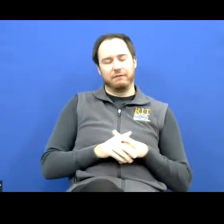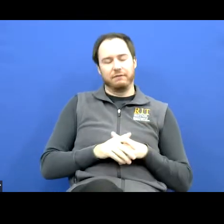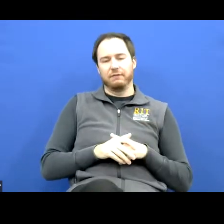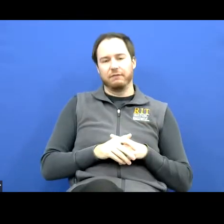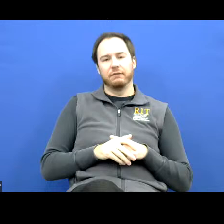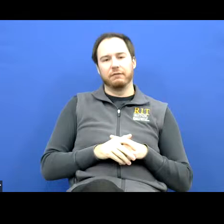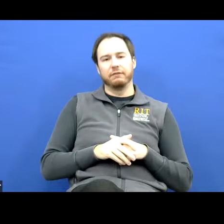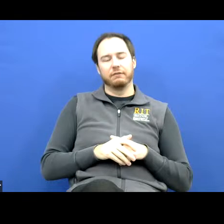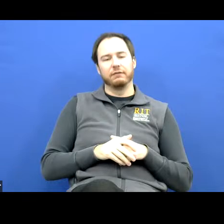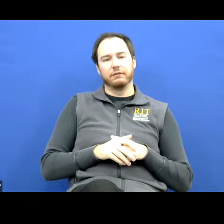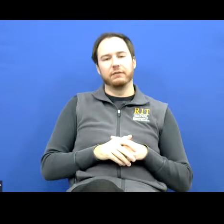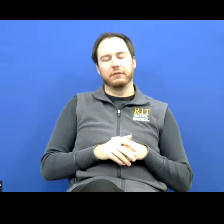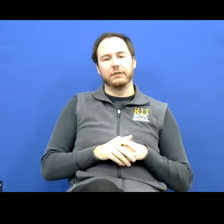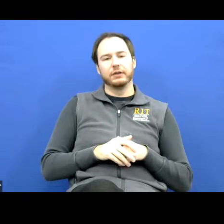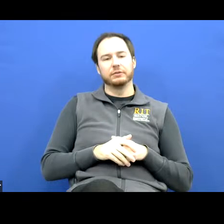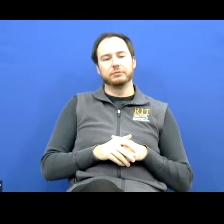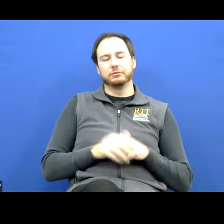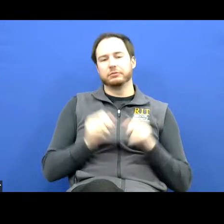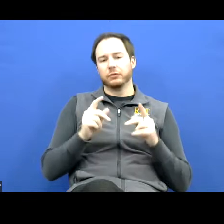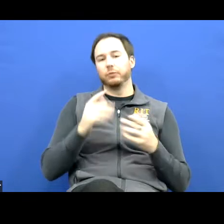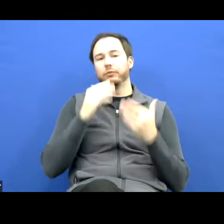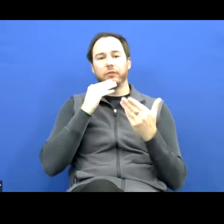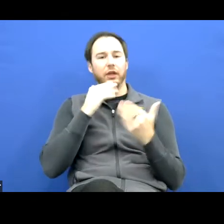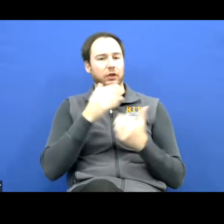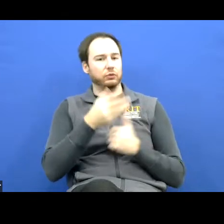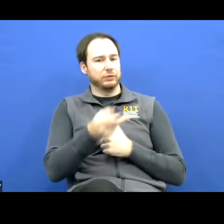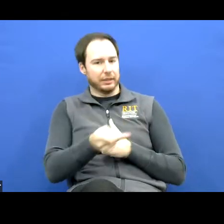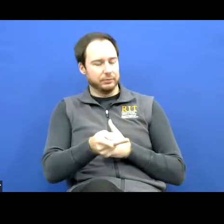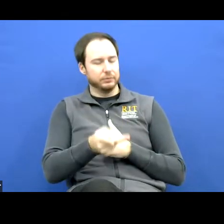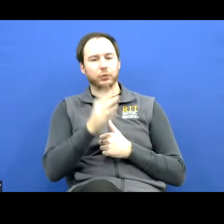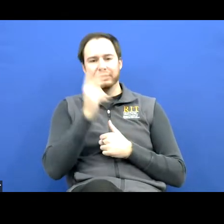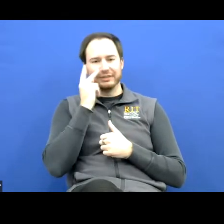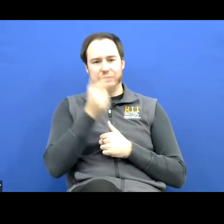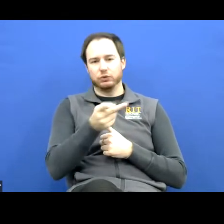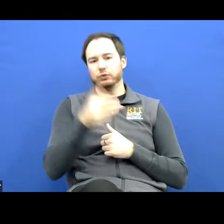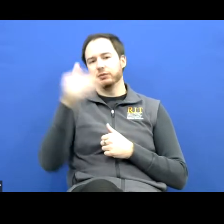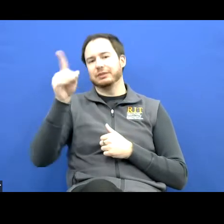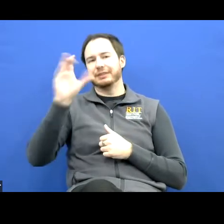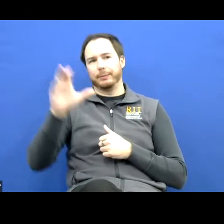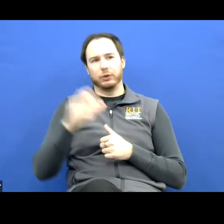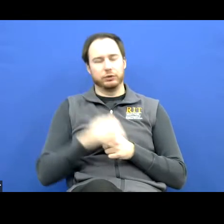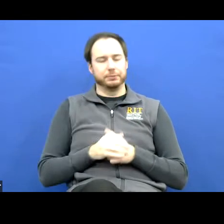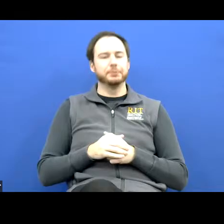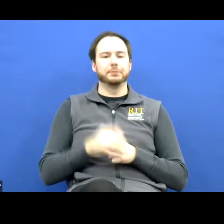span between meetings. So, all right. Thank you very much, gentlemen, and we'll see you in December.